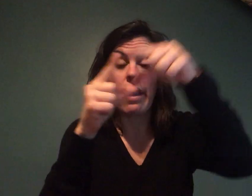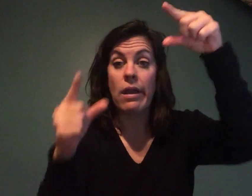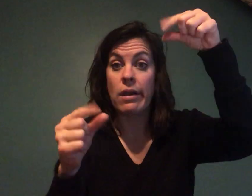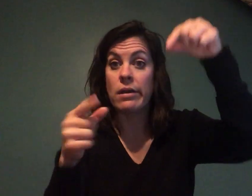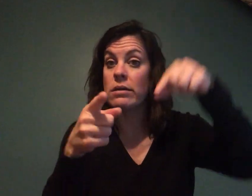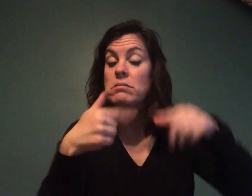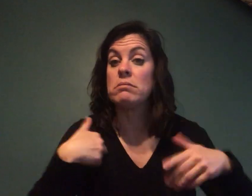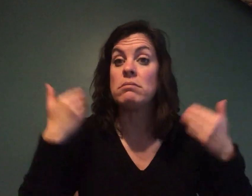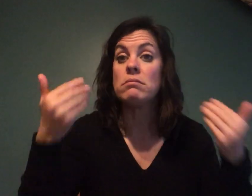lockout.